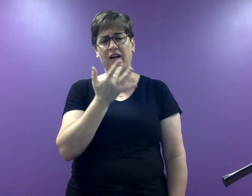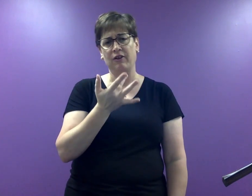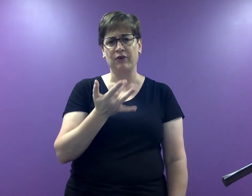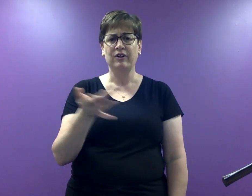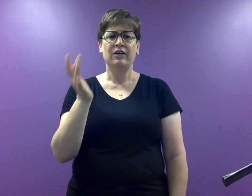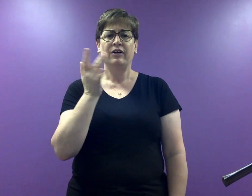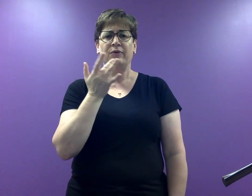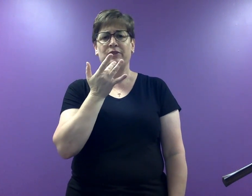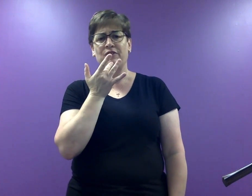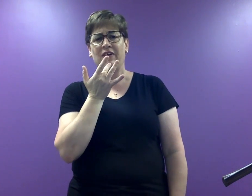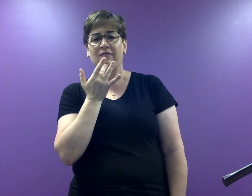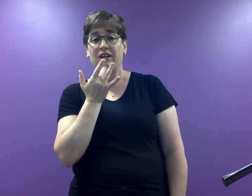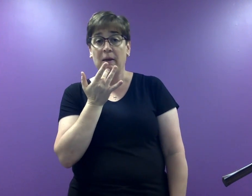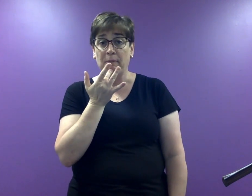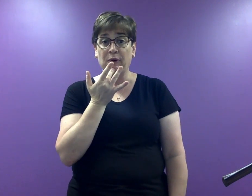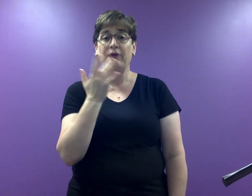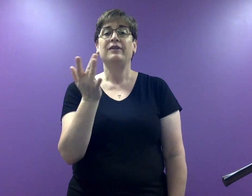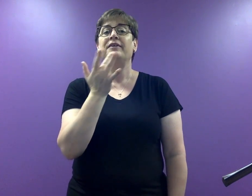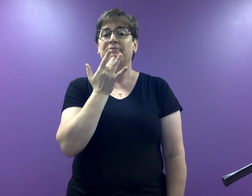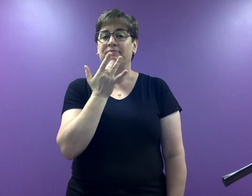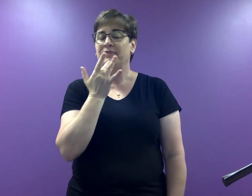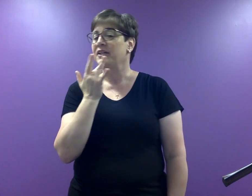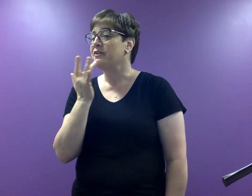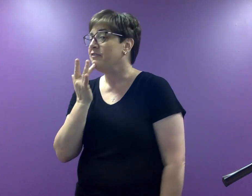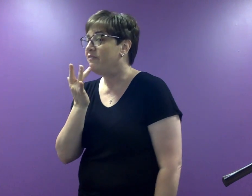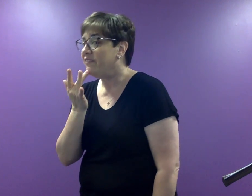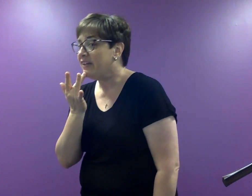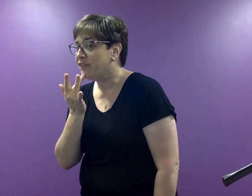color? What's your favorite number? You know, favorite.